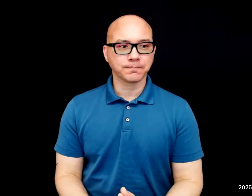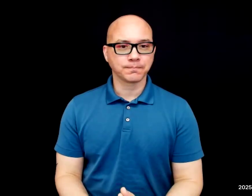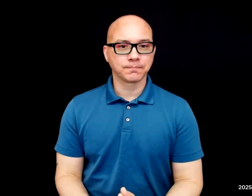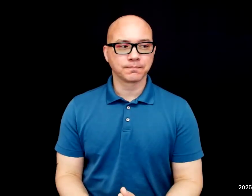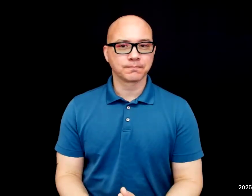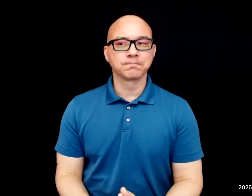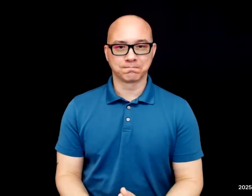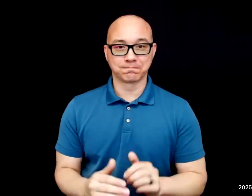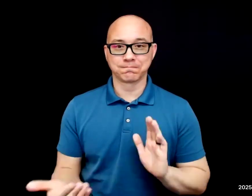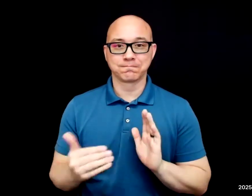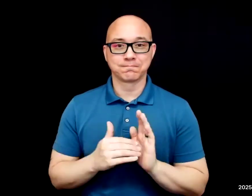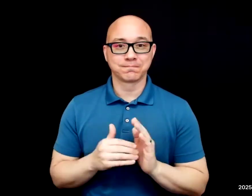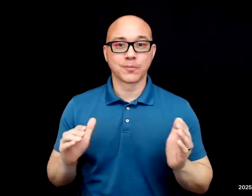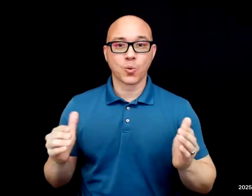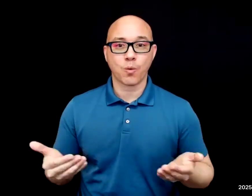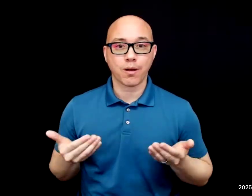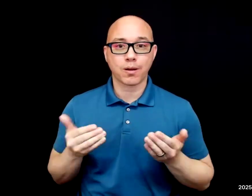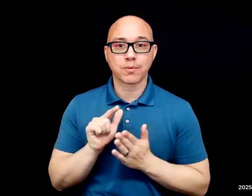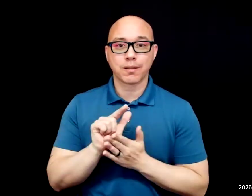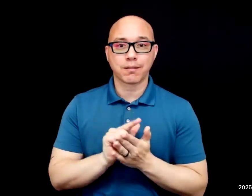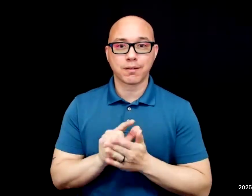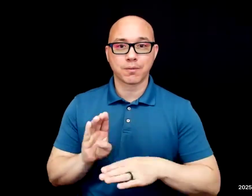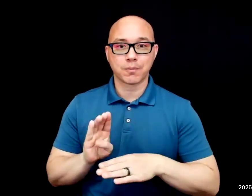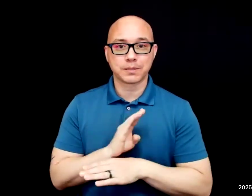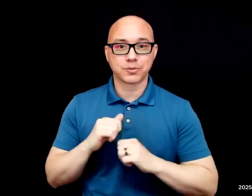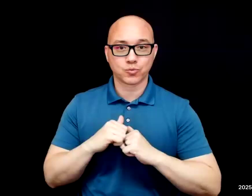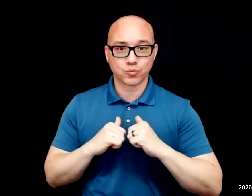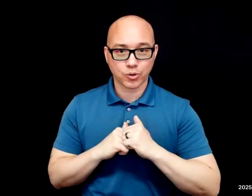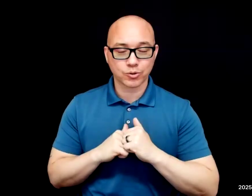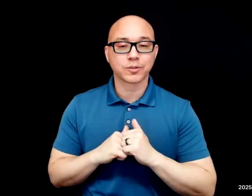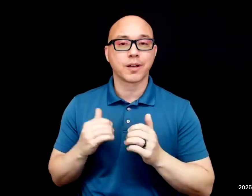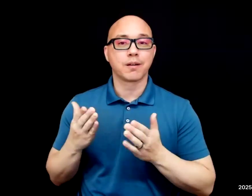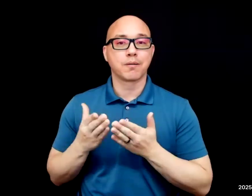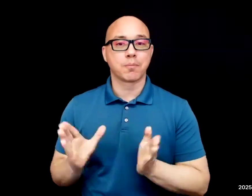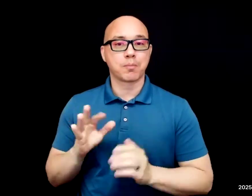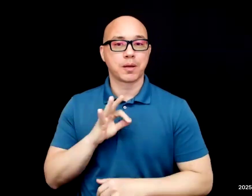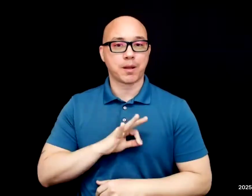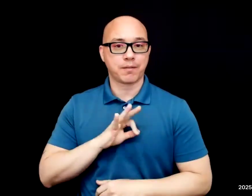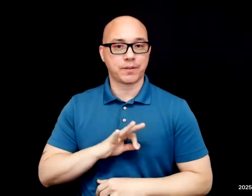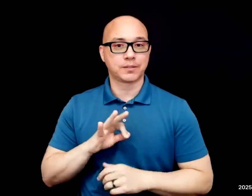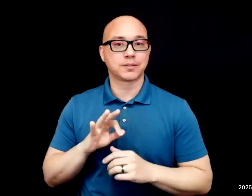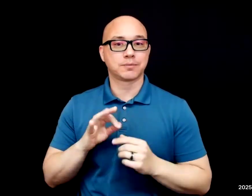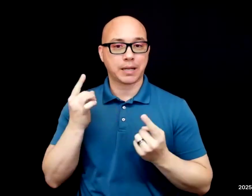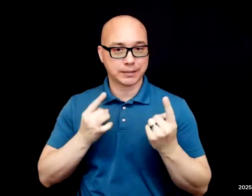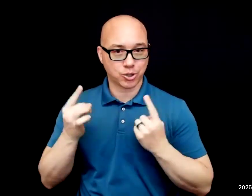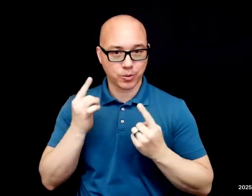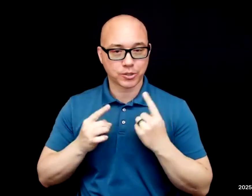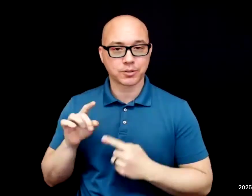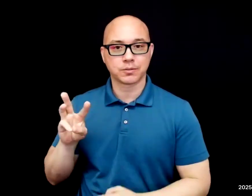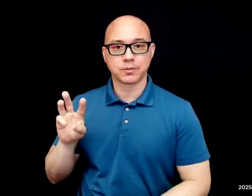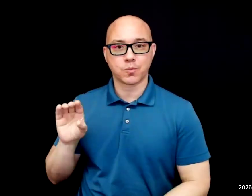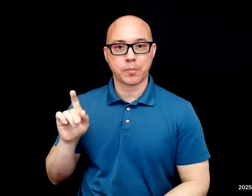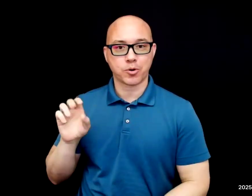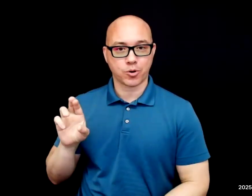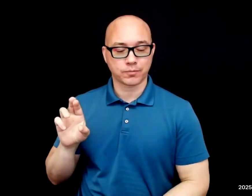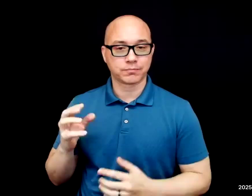And once again, welcome to the Legal Business Structures and Public Benefits Considerations webinar, presented today by